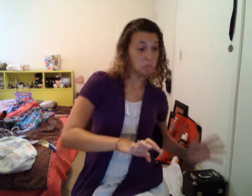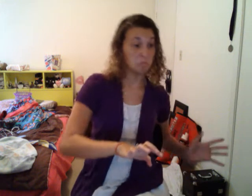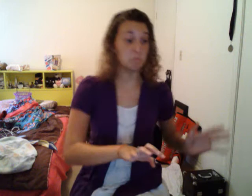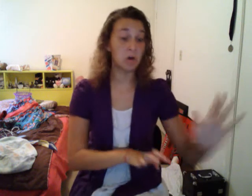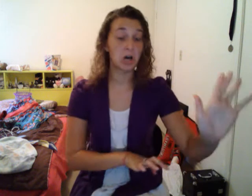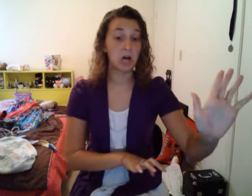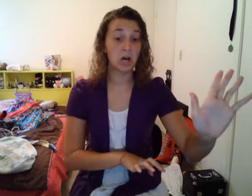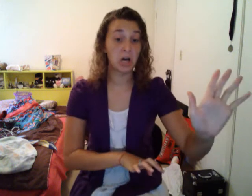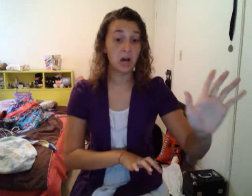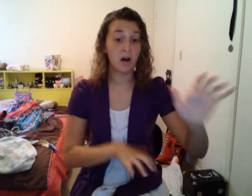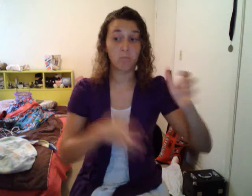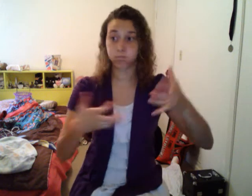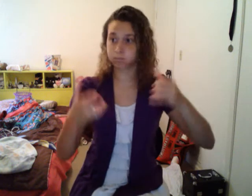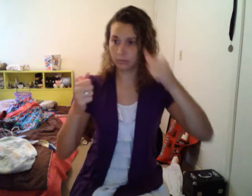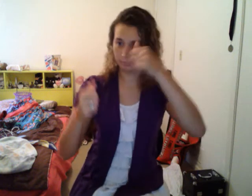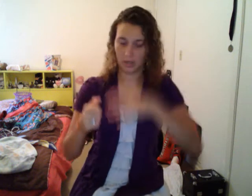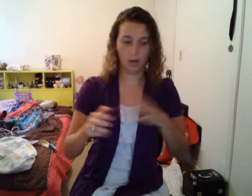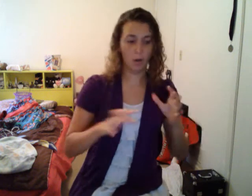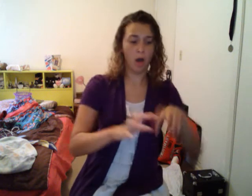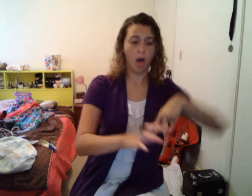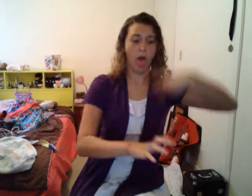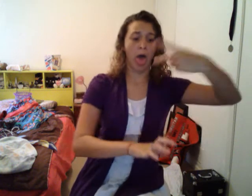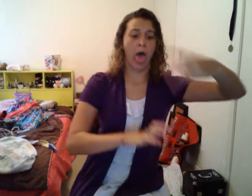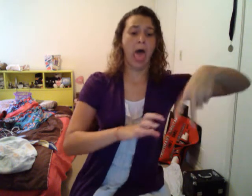He would fall over the bridge, onto the track,